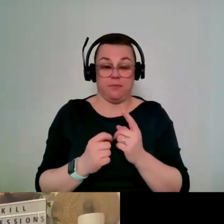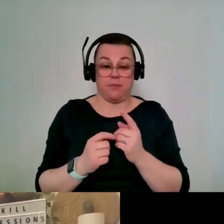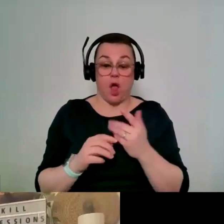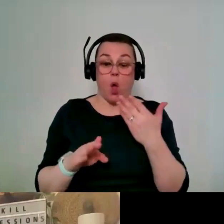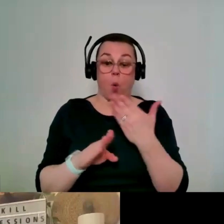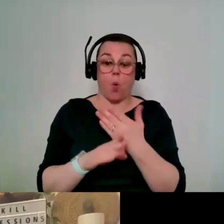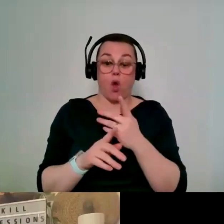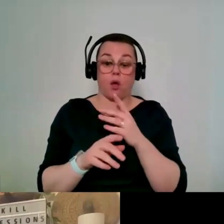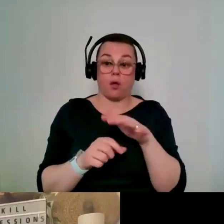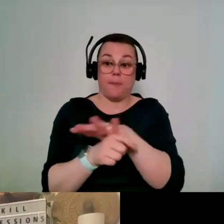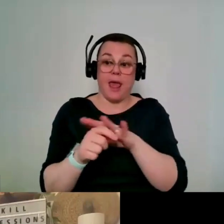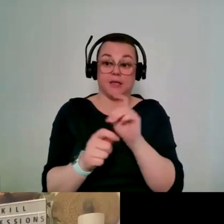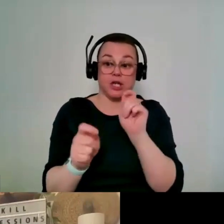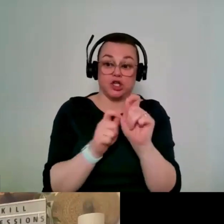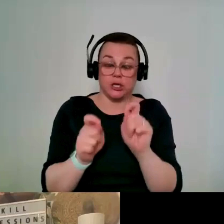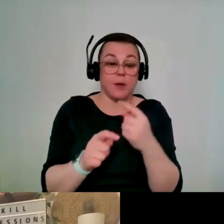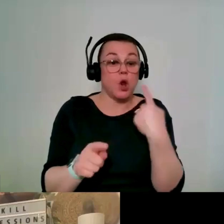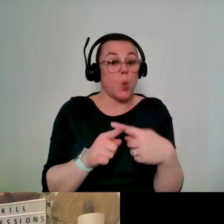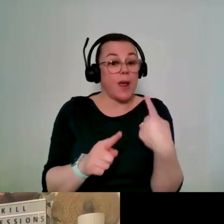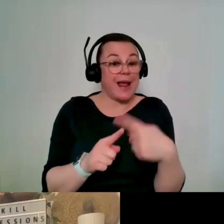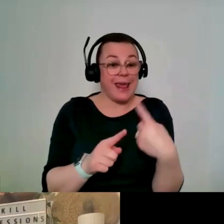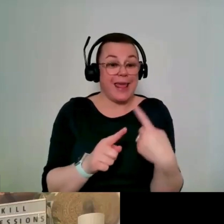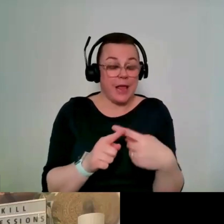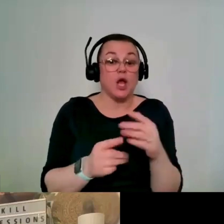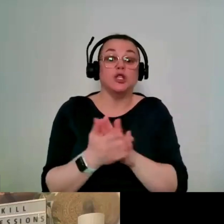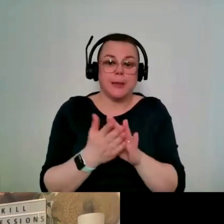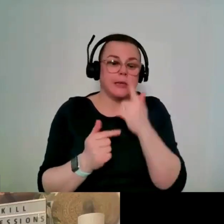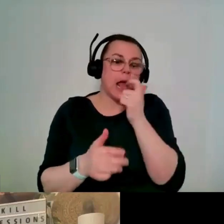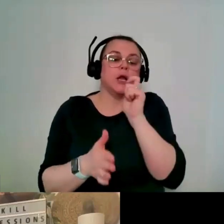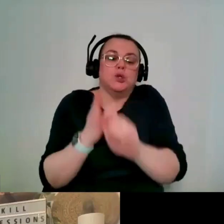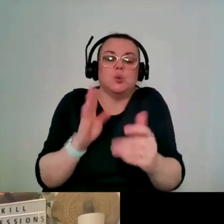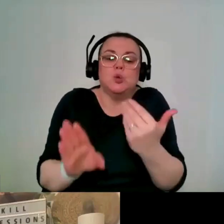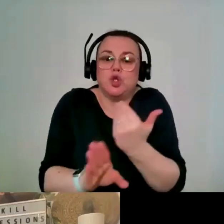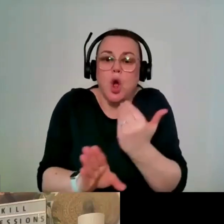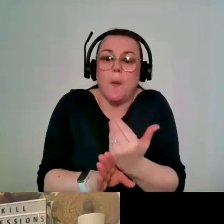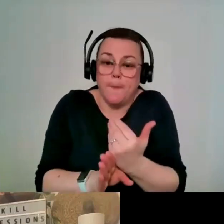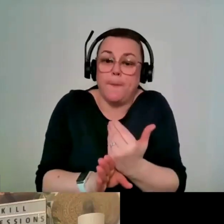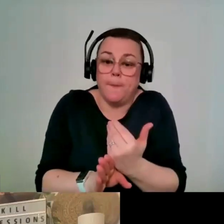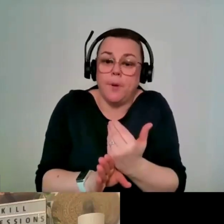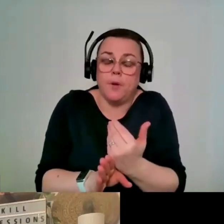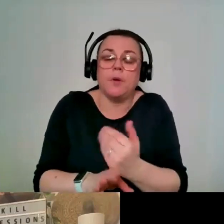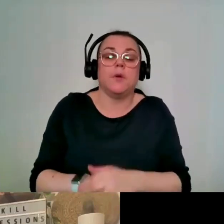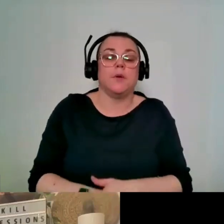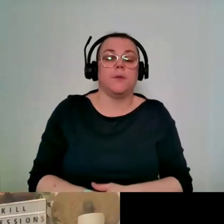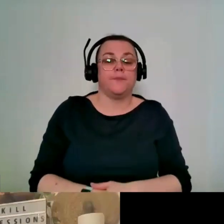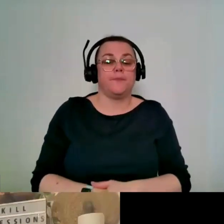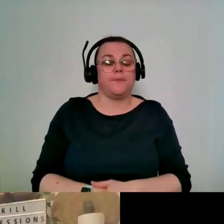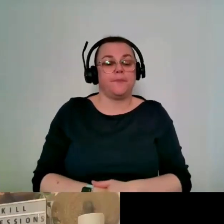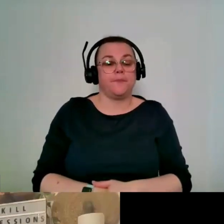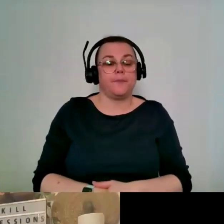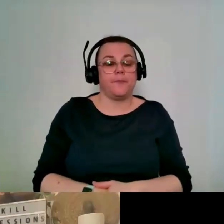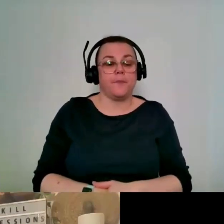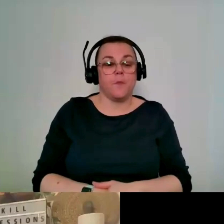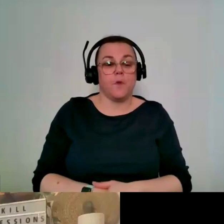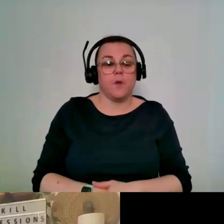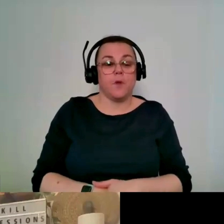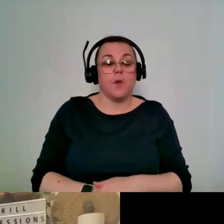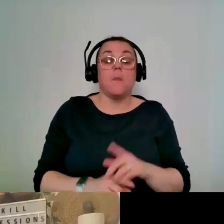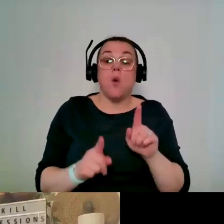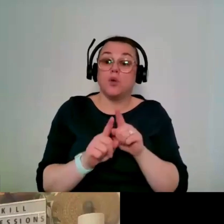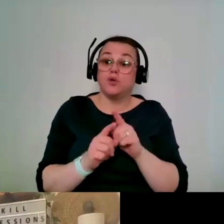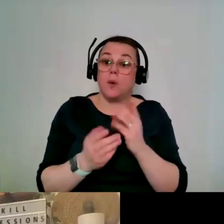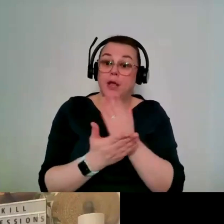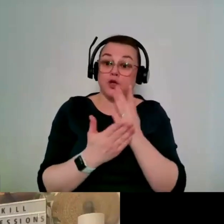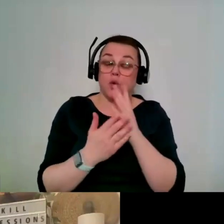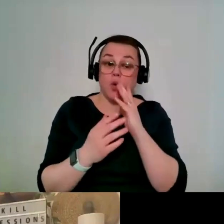place as quickly as possible, so enabling you to do your job, but also to make sure that you're going to be reviewed fairly when it